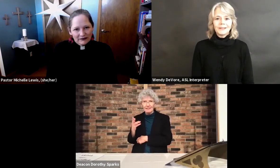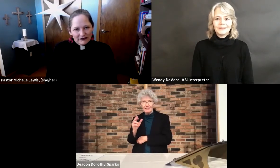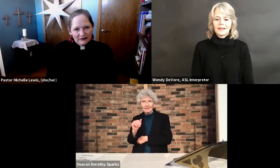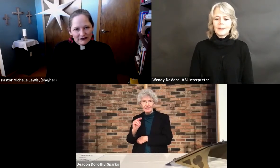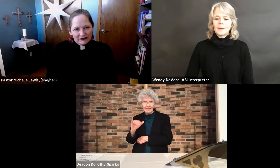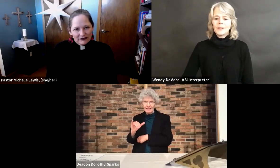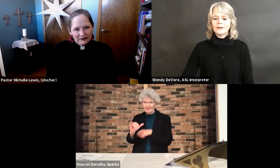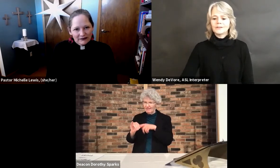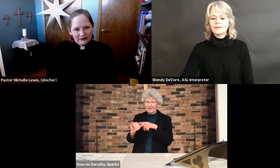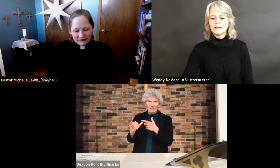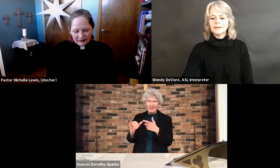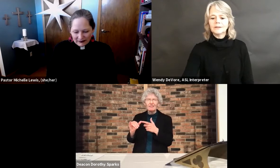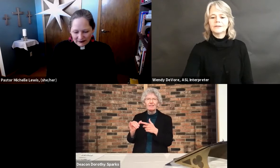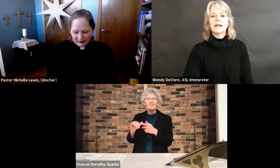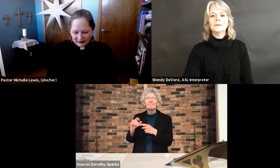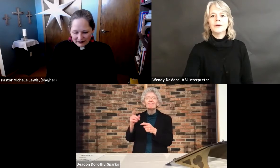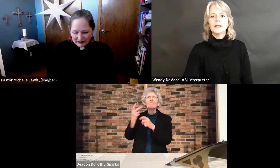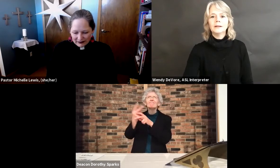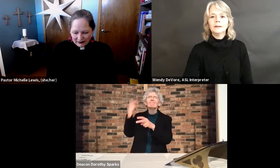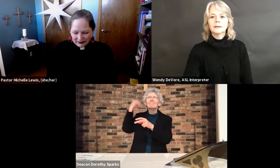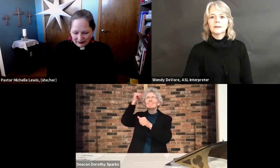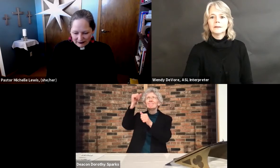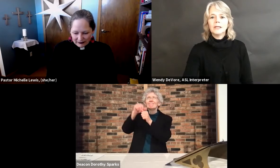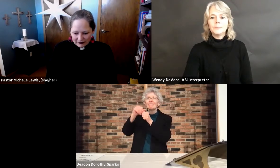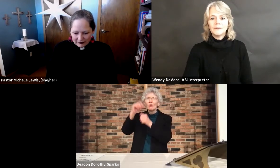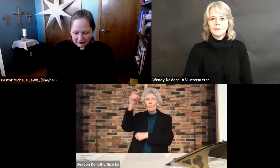announcements that we are still celebrating Epiphany.